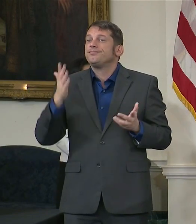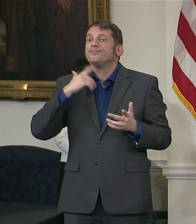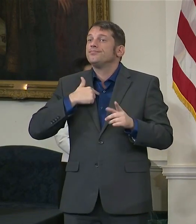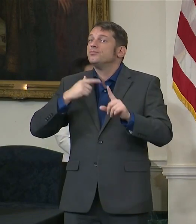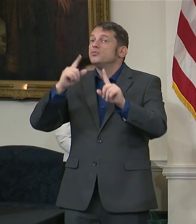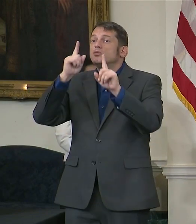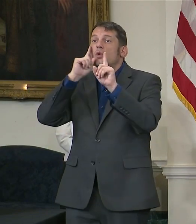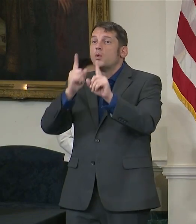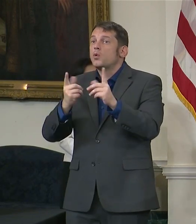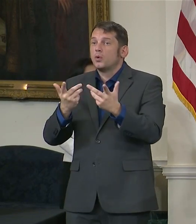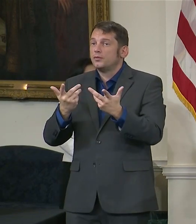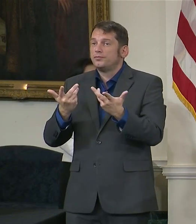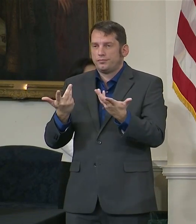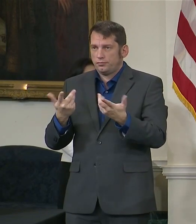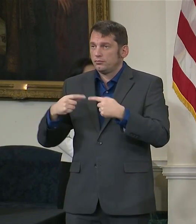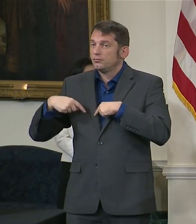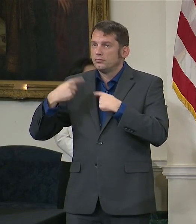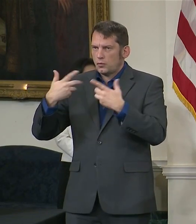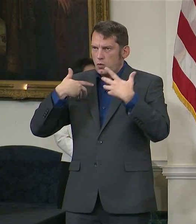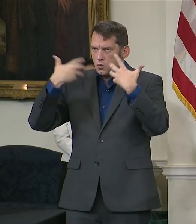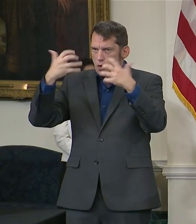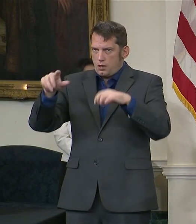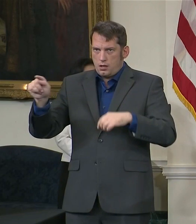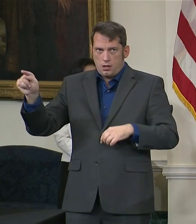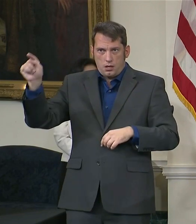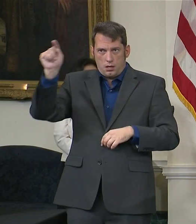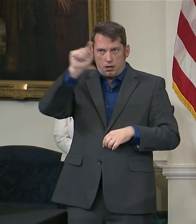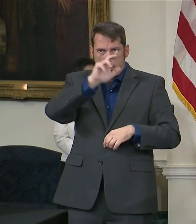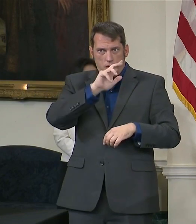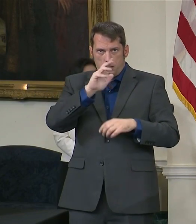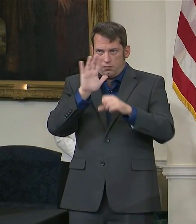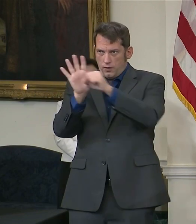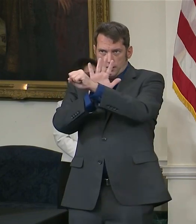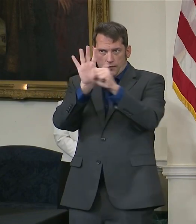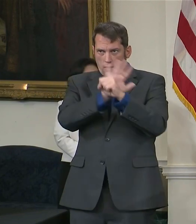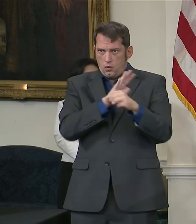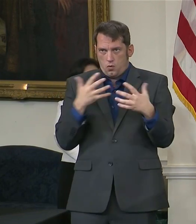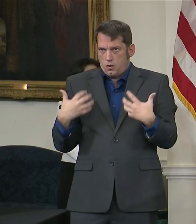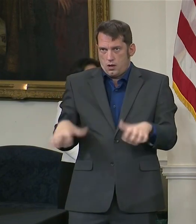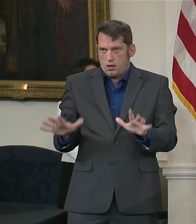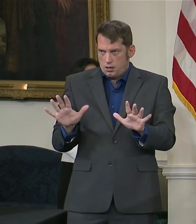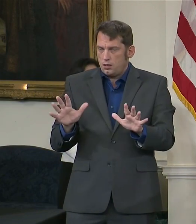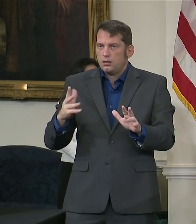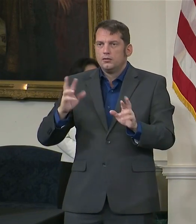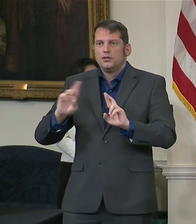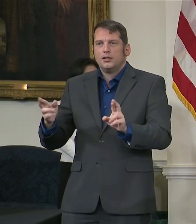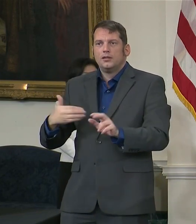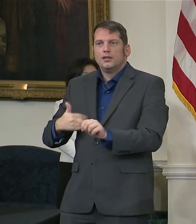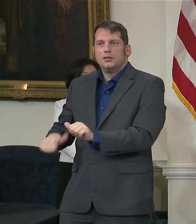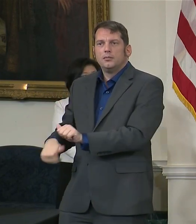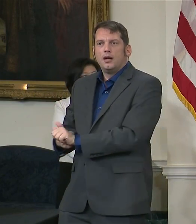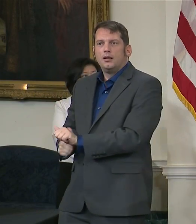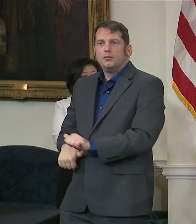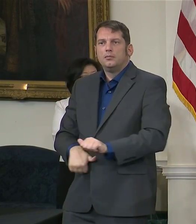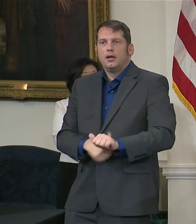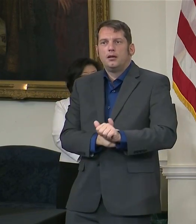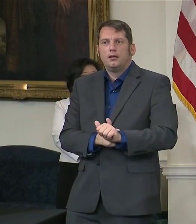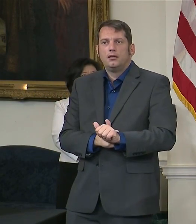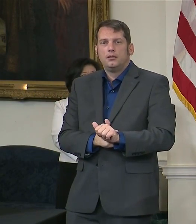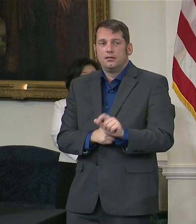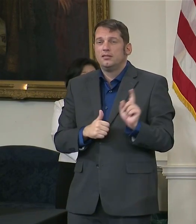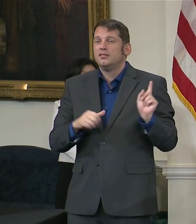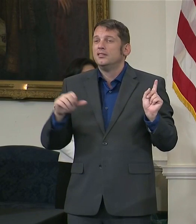to not fill up those additional surge capacities, but to have them there. And Dr. Scalea said,